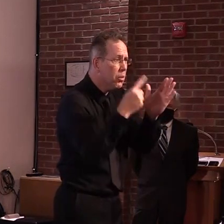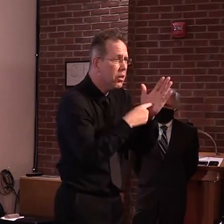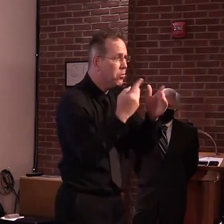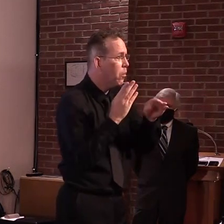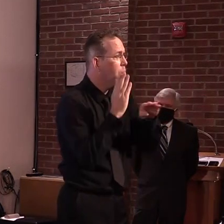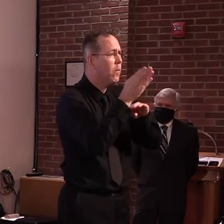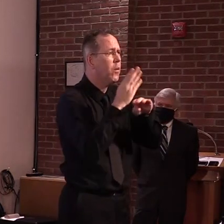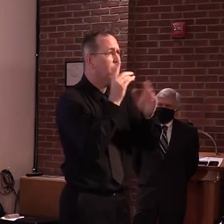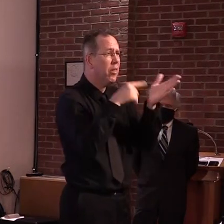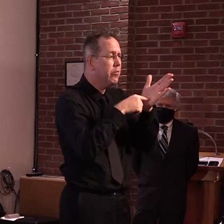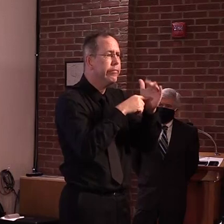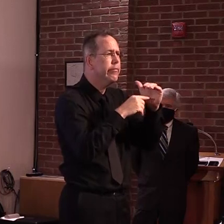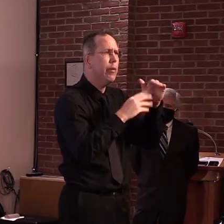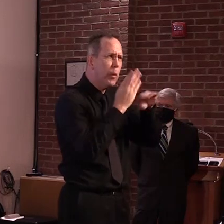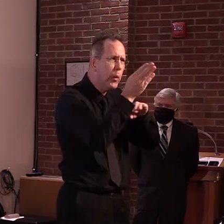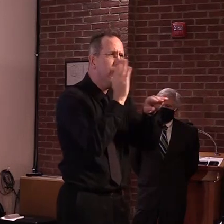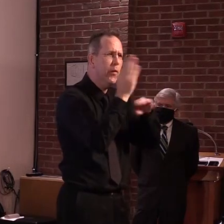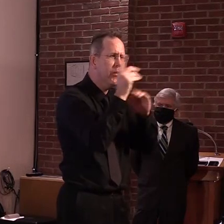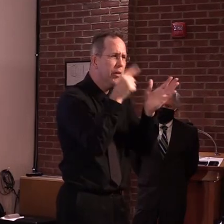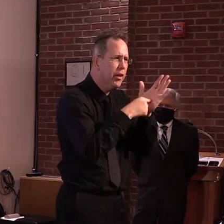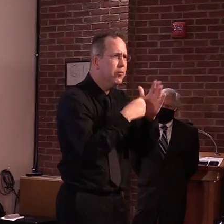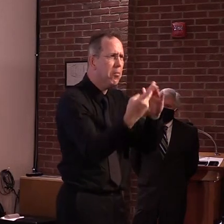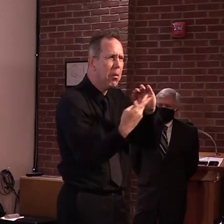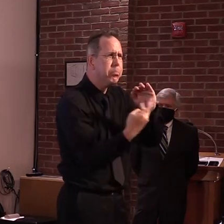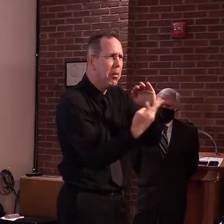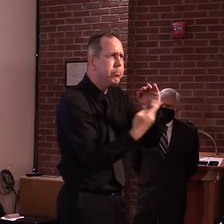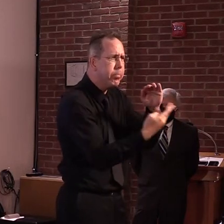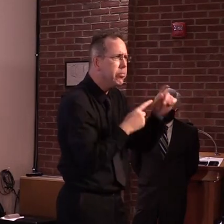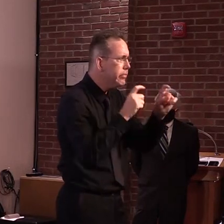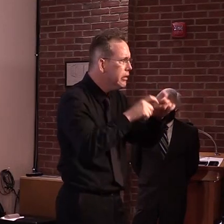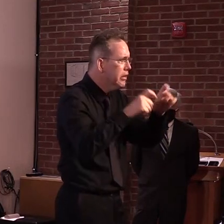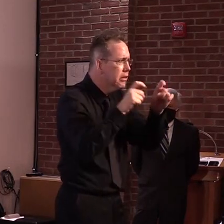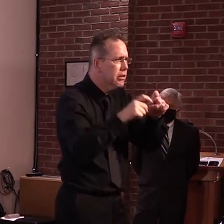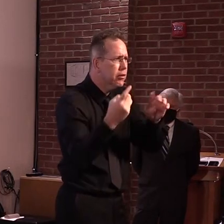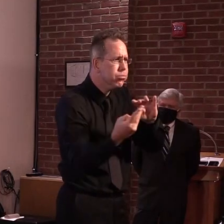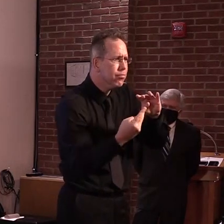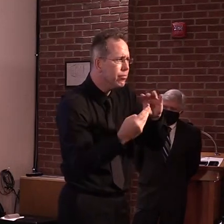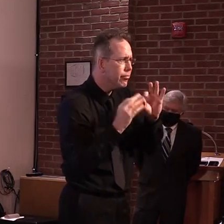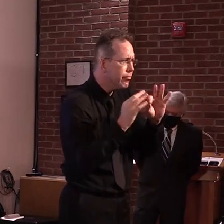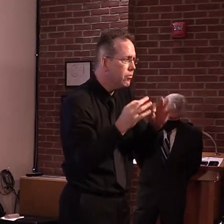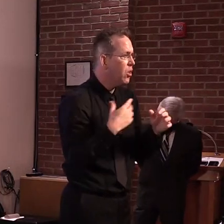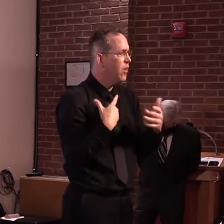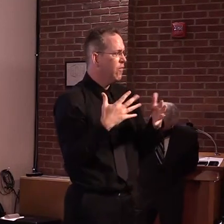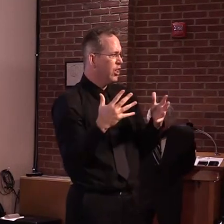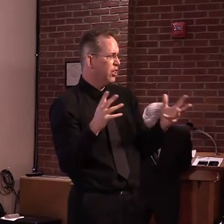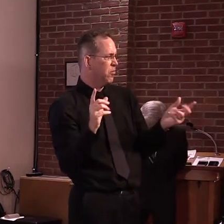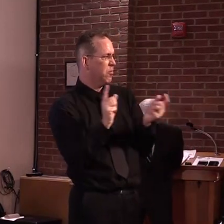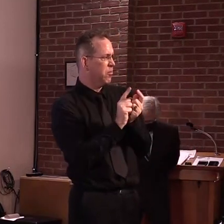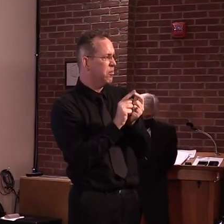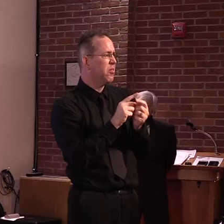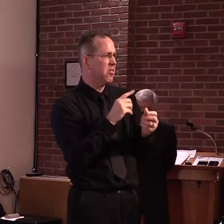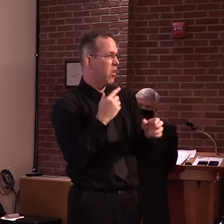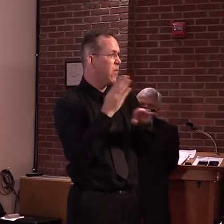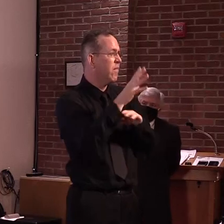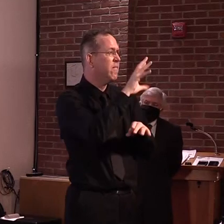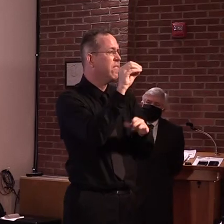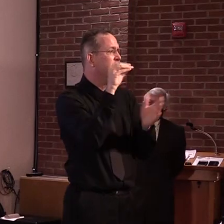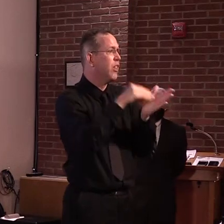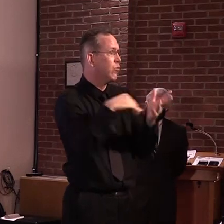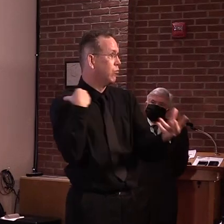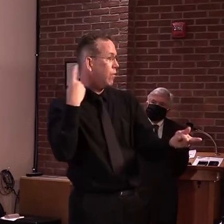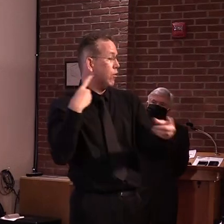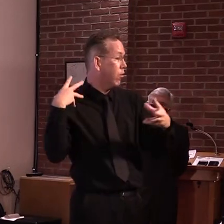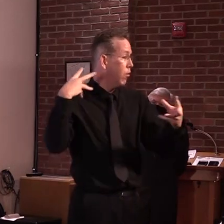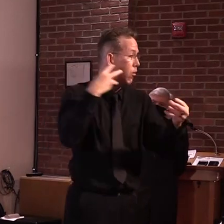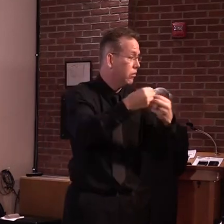50,000 Vermonters, which again is a great threshold and milestone and important context to remember how much our testing capacity has